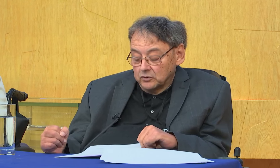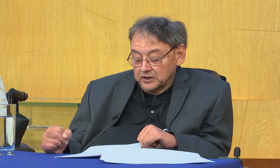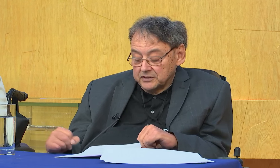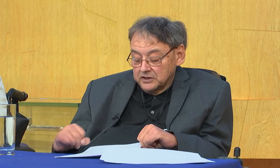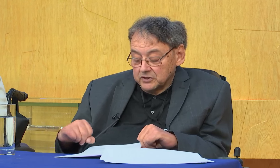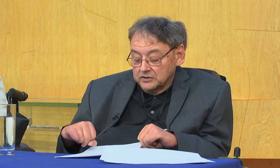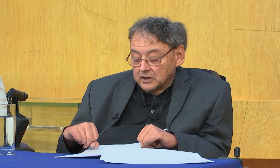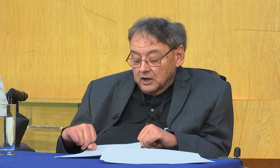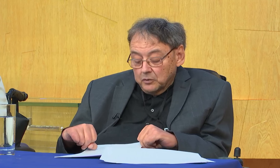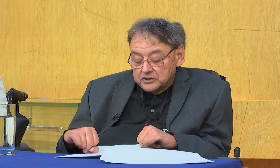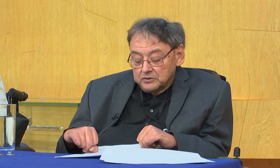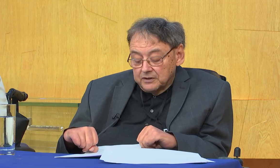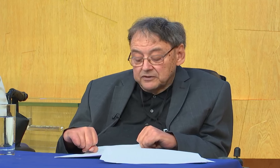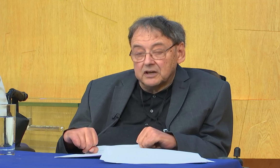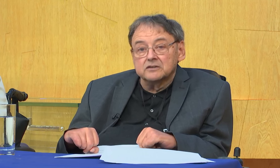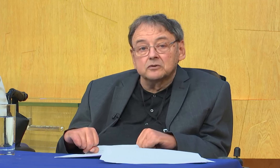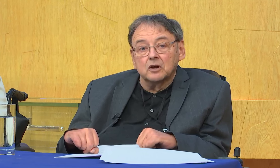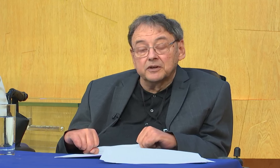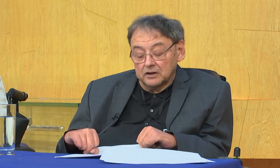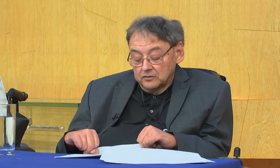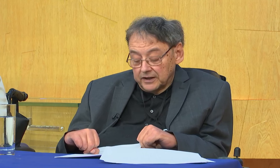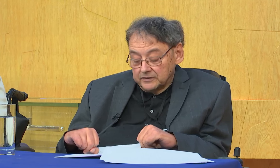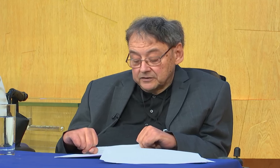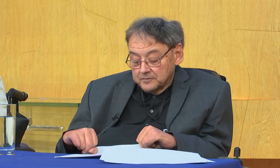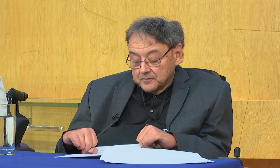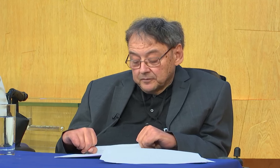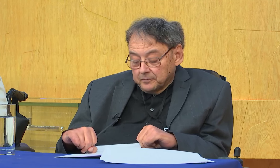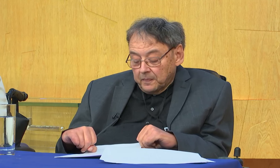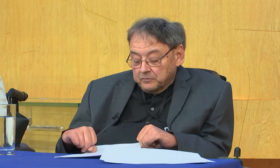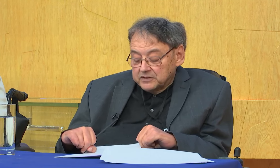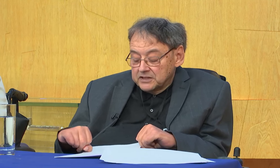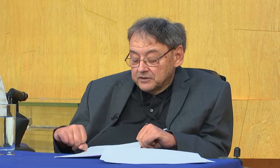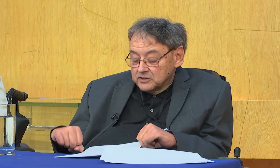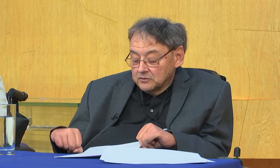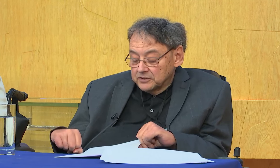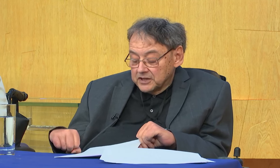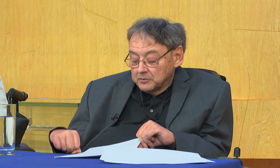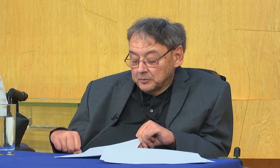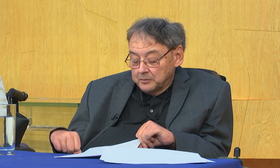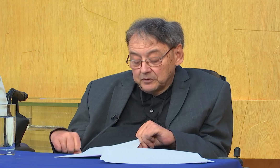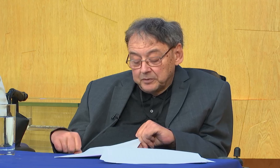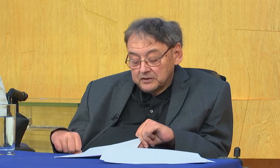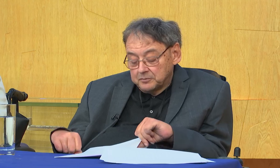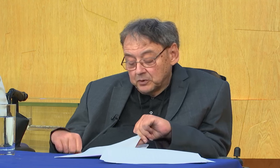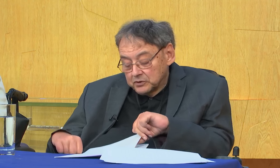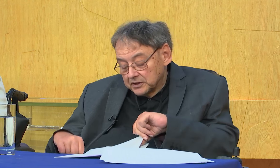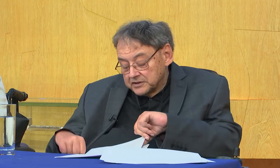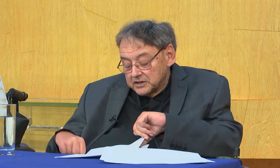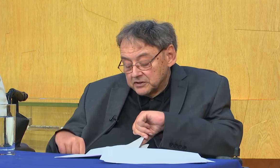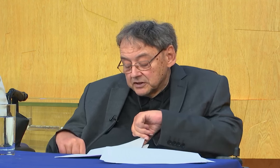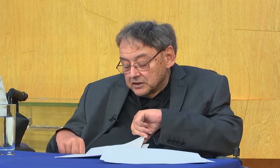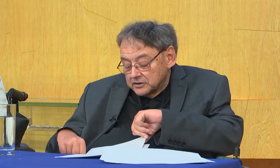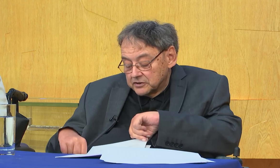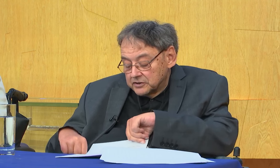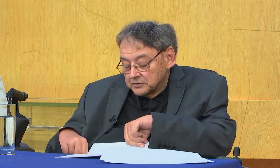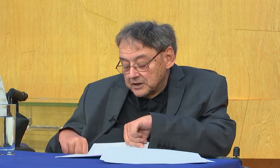third sector organisations, which don't have the size to accommodate overheads. This is even so for disabled people's peer support